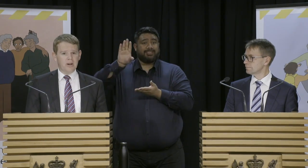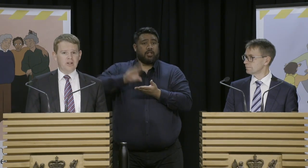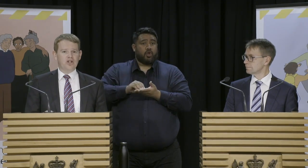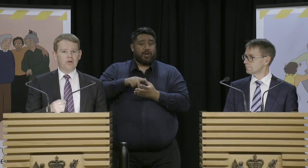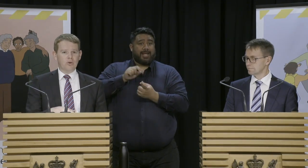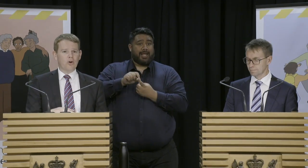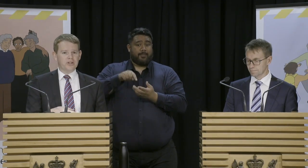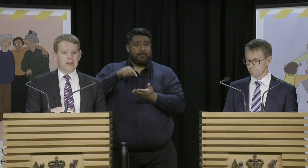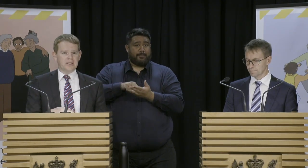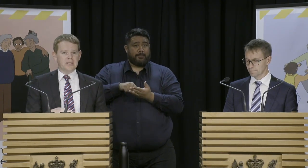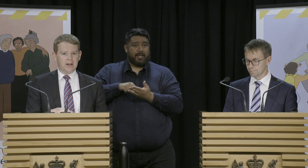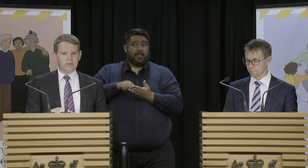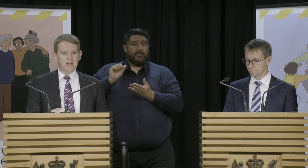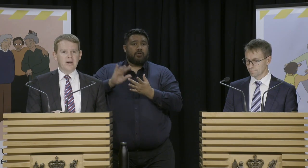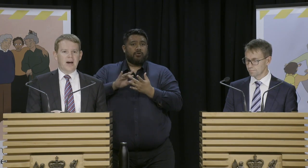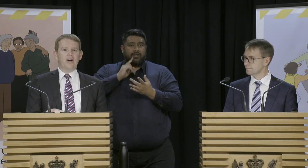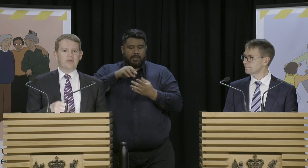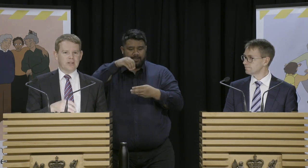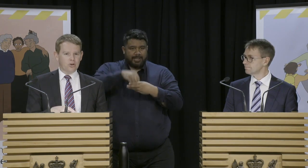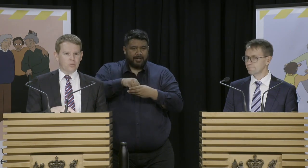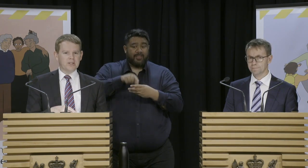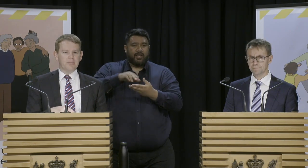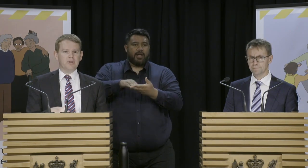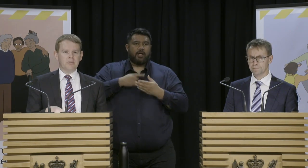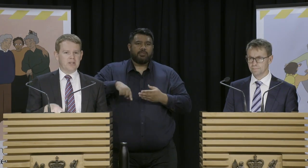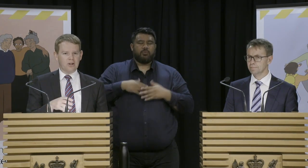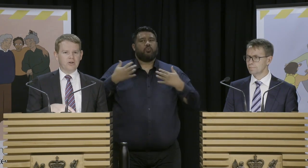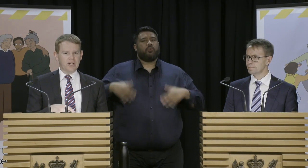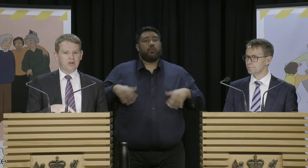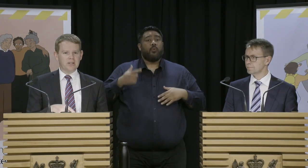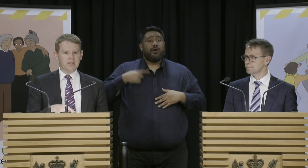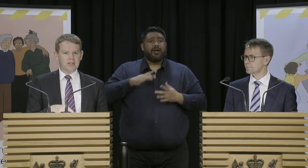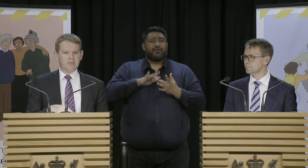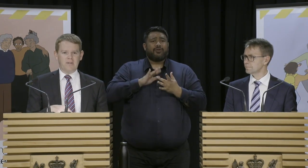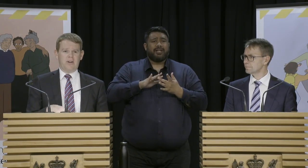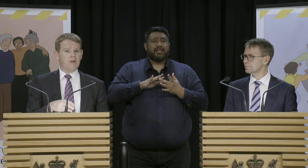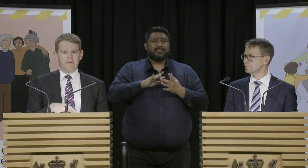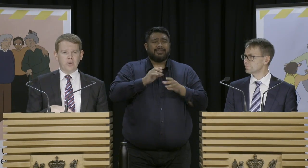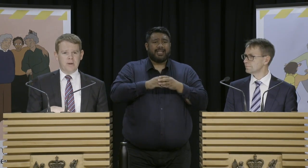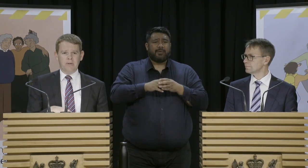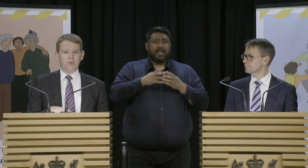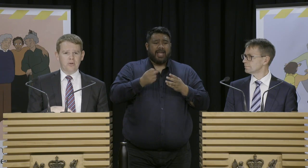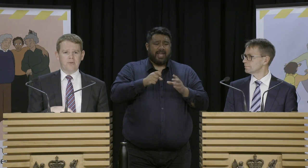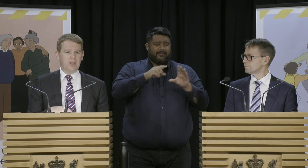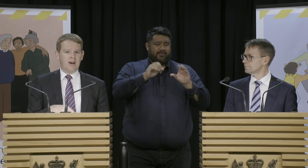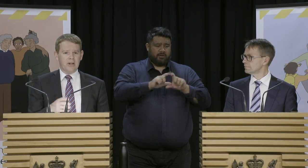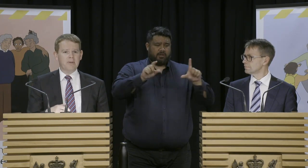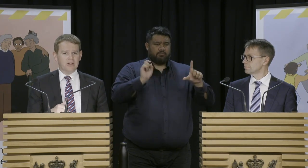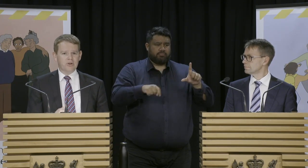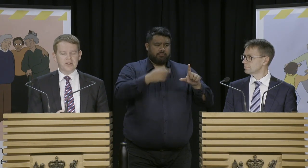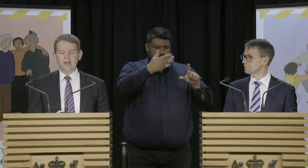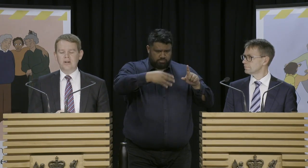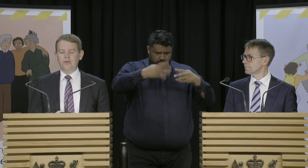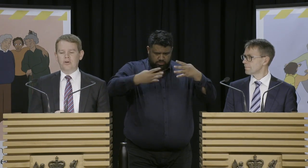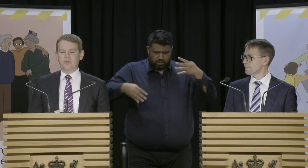app and sharing your contact details helps us enormously, because it means our contact tracing teams have a current phone number for you and a current